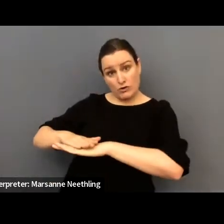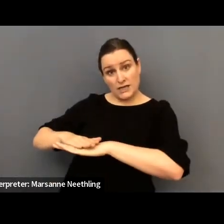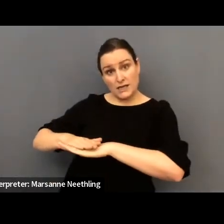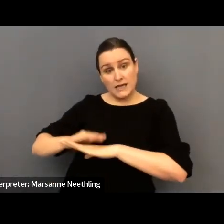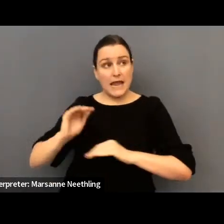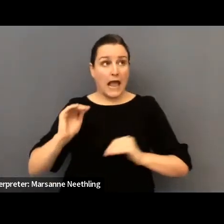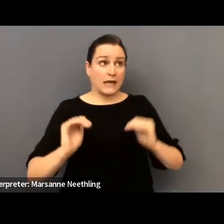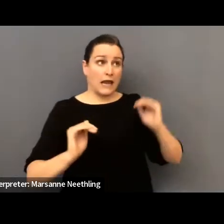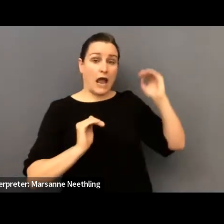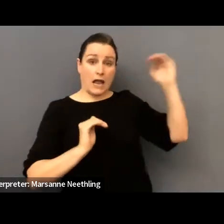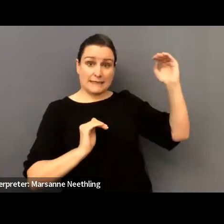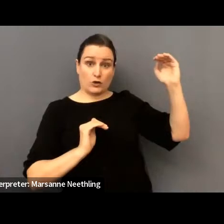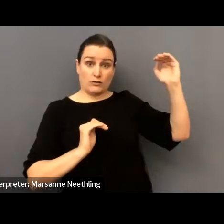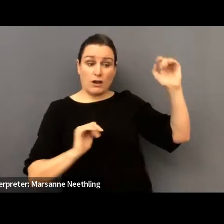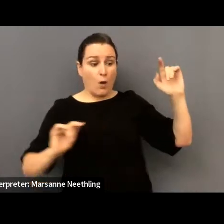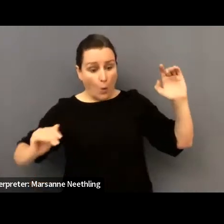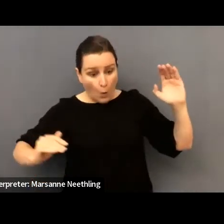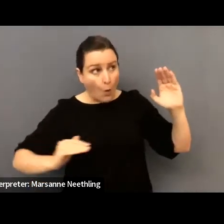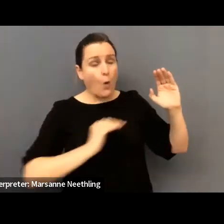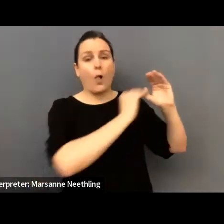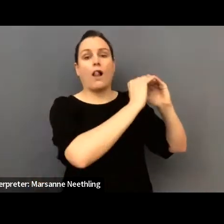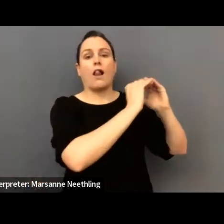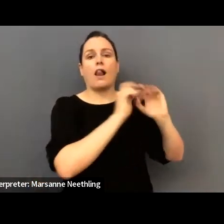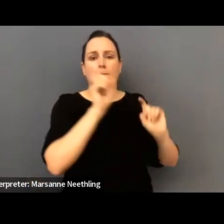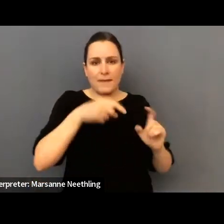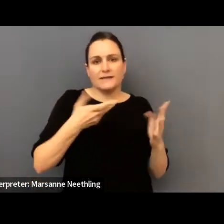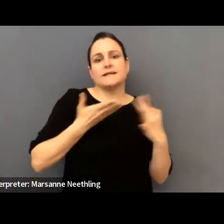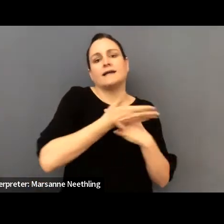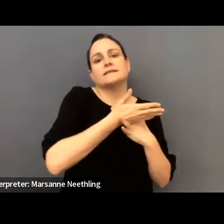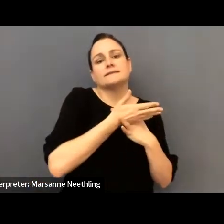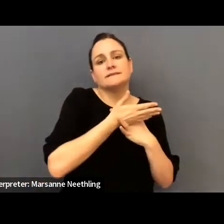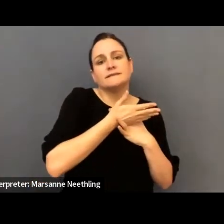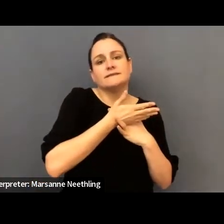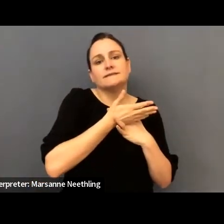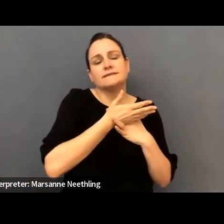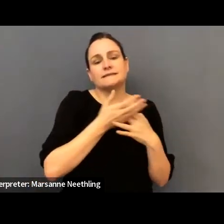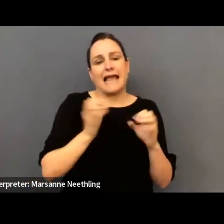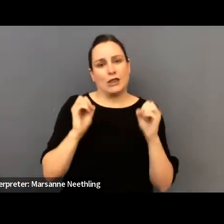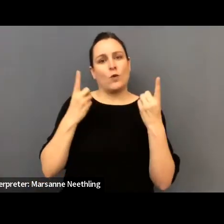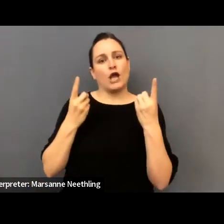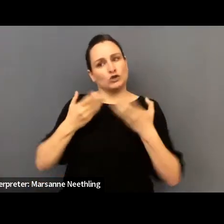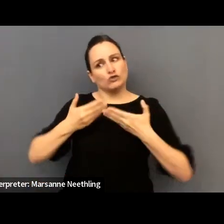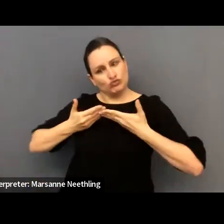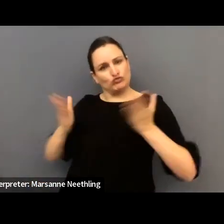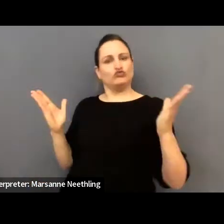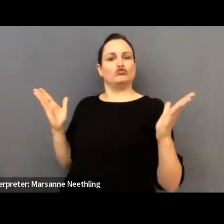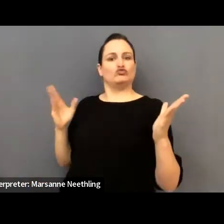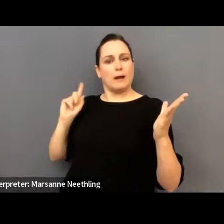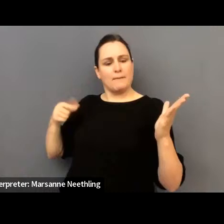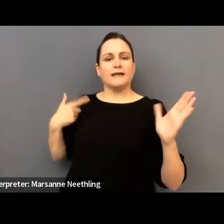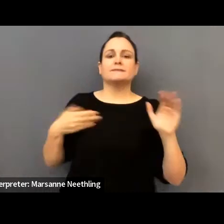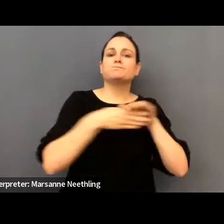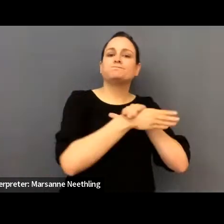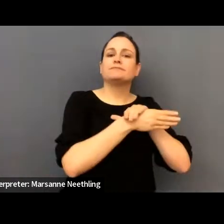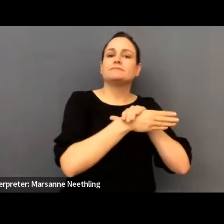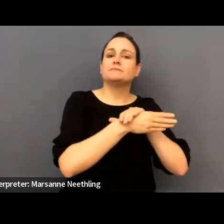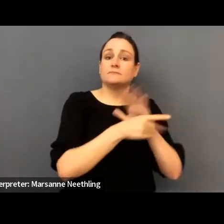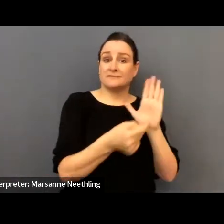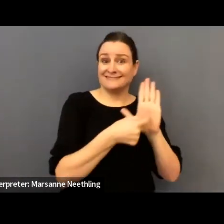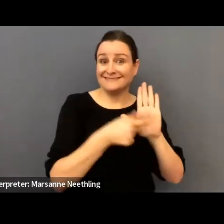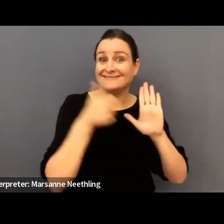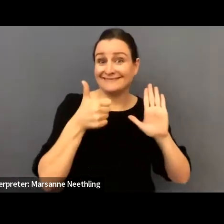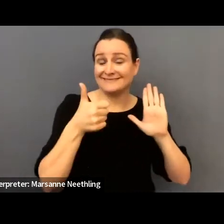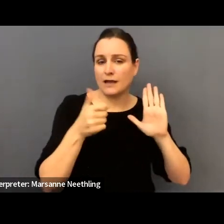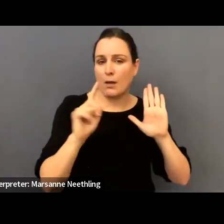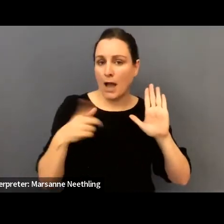a commitment that we have accepted, but a responsibility I think we still have to deliver on.